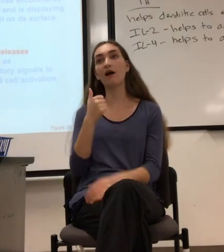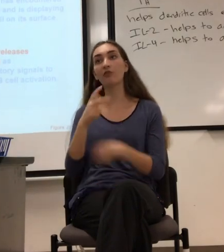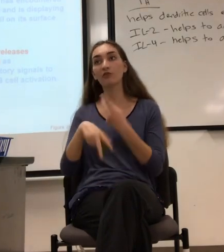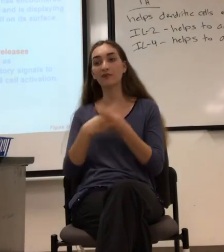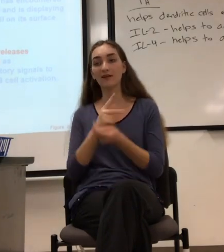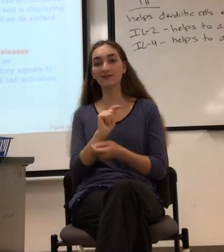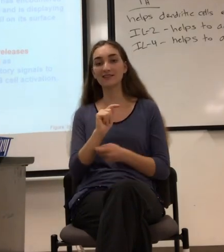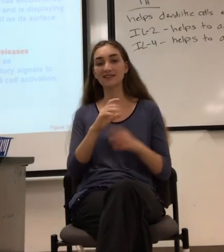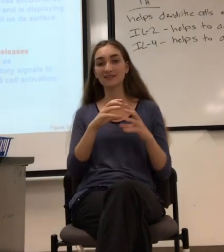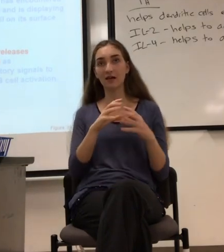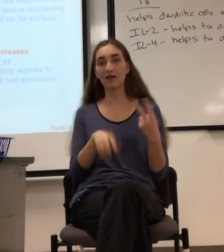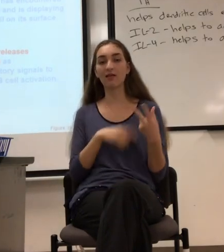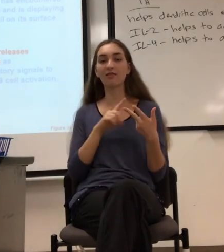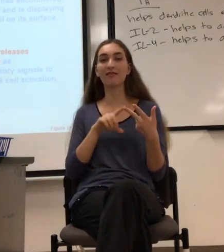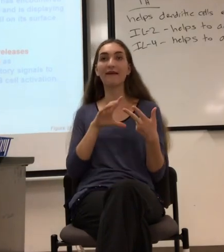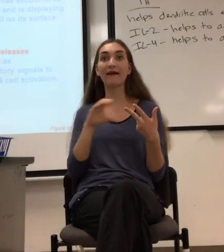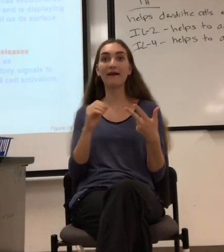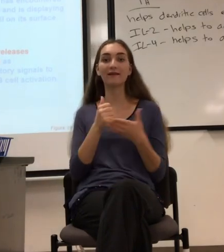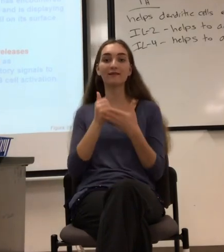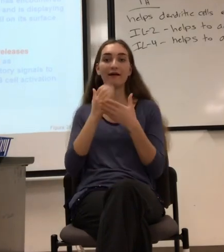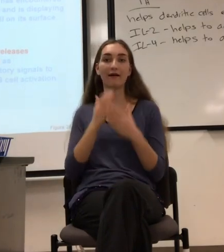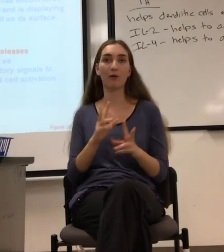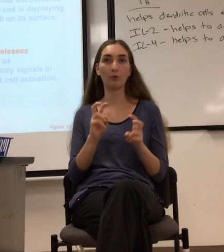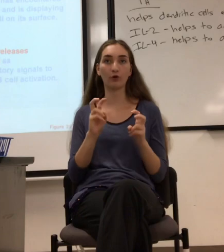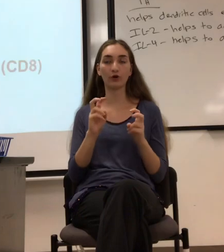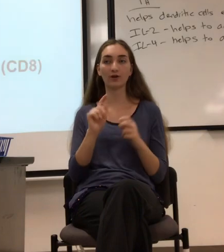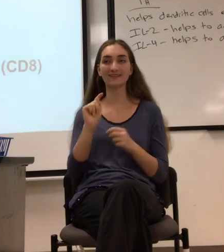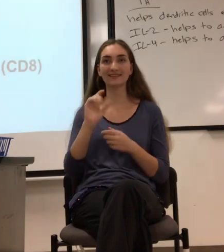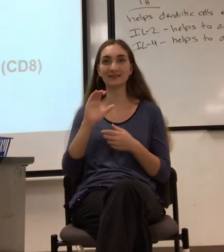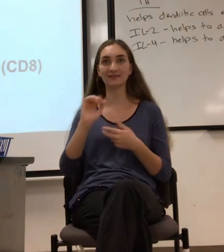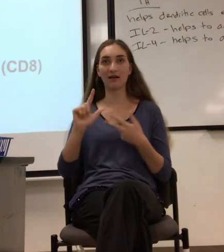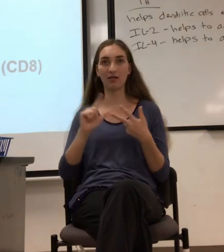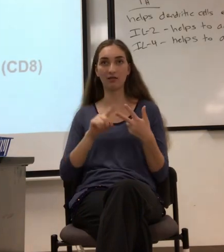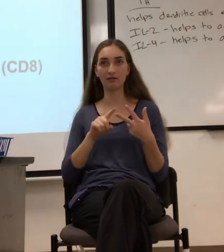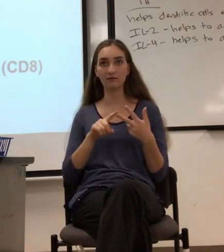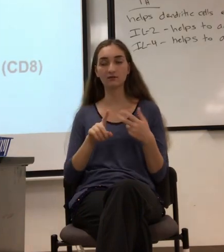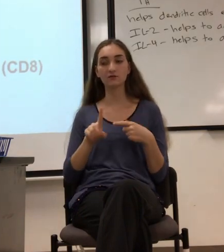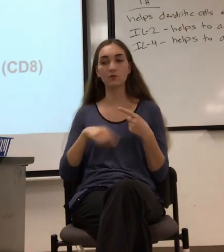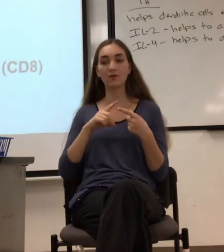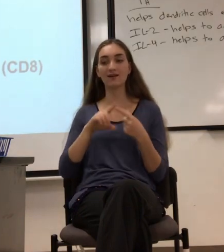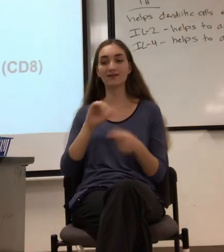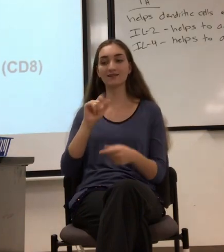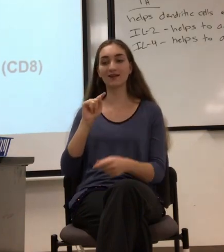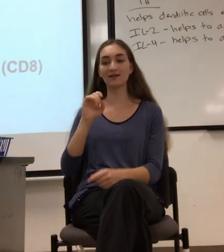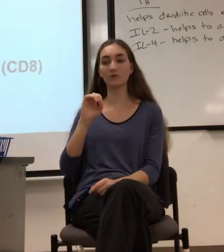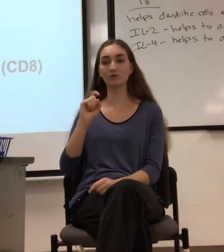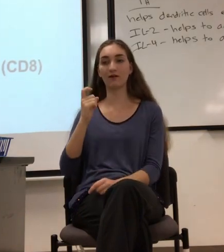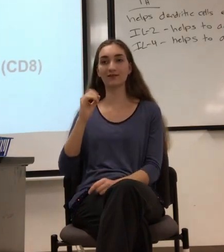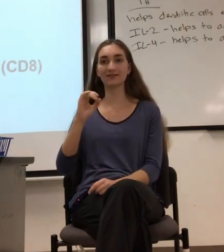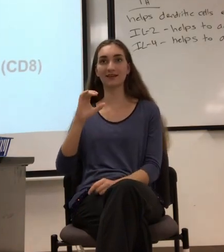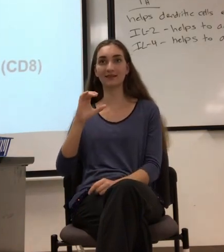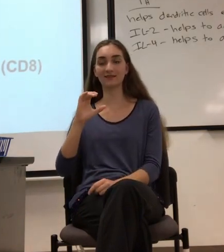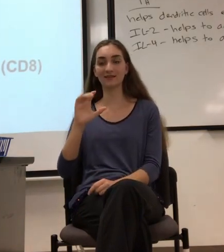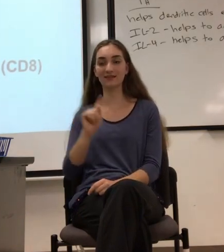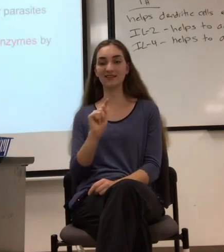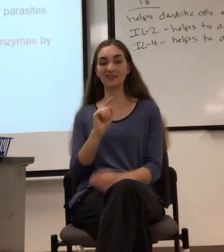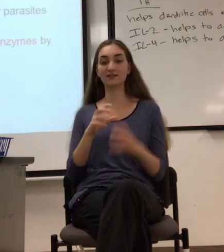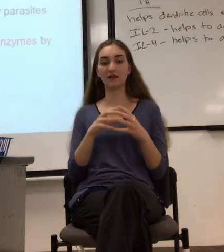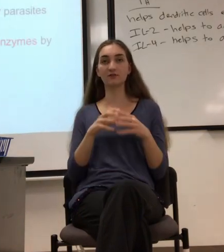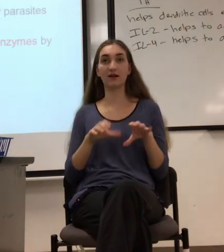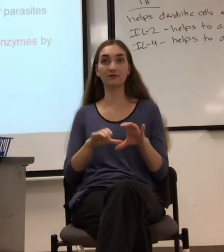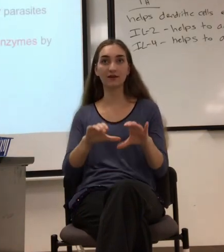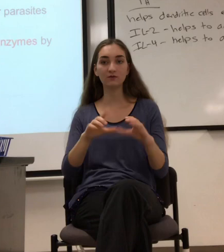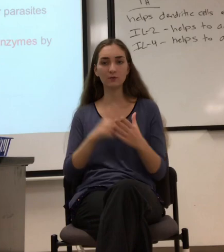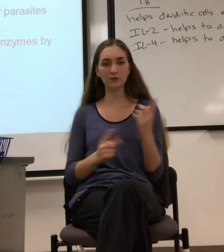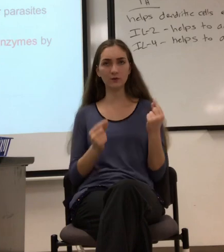cell, and the helper T cell. So when the cytotoxic T cells are activated, what do? Okay, like I said before, they